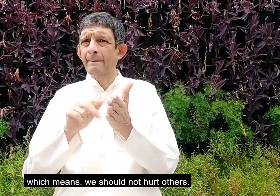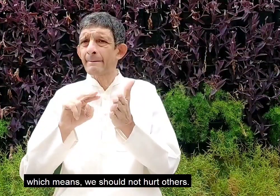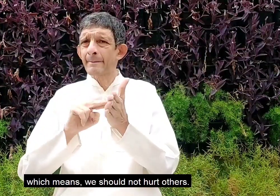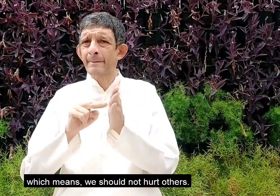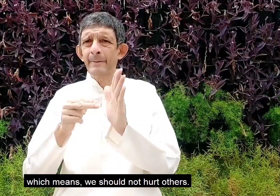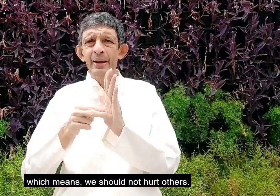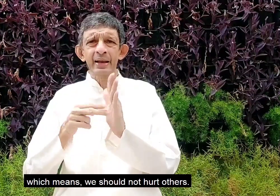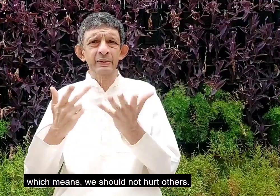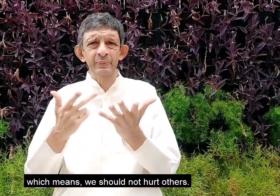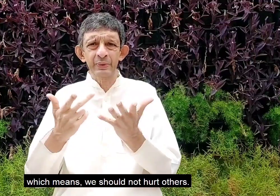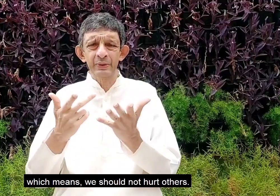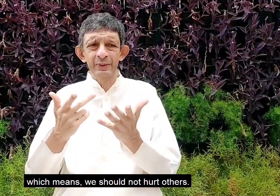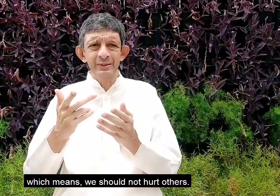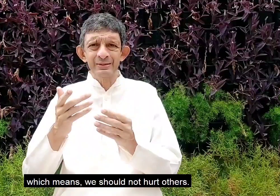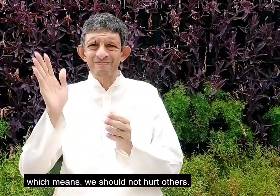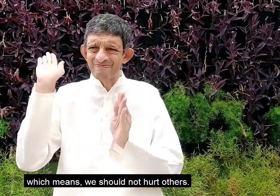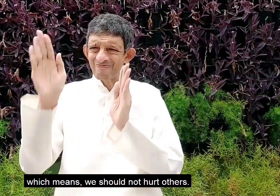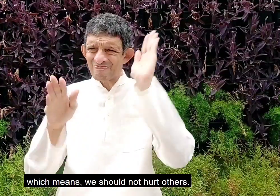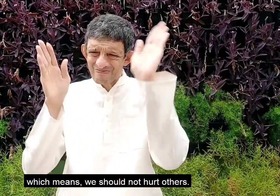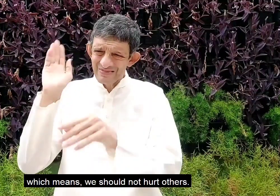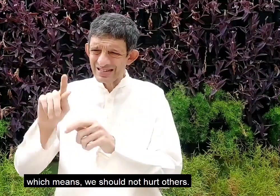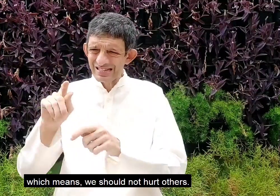Which means, we should not hurt others.